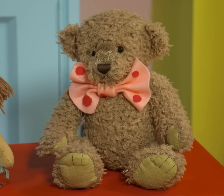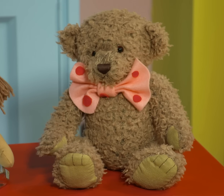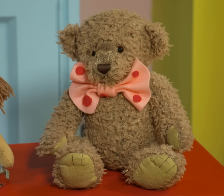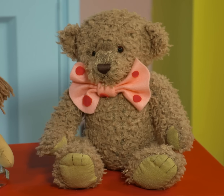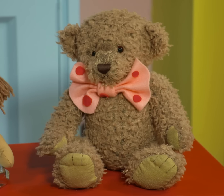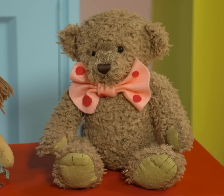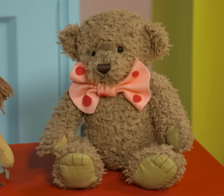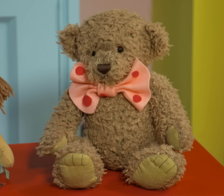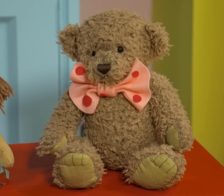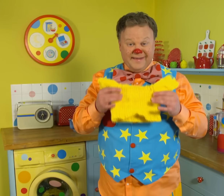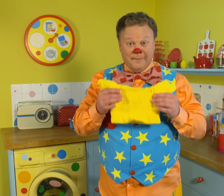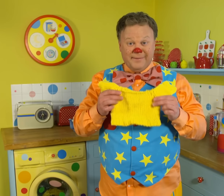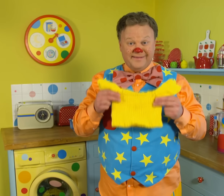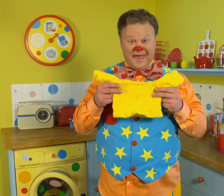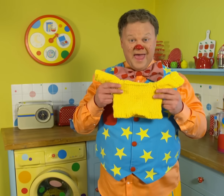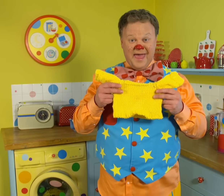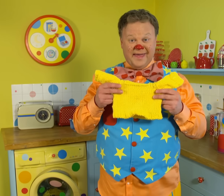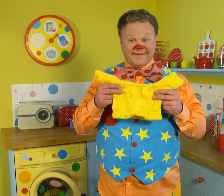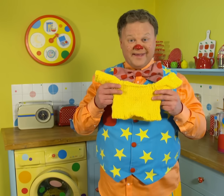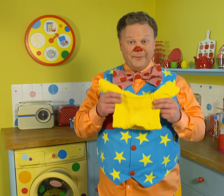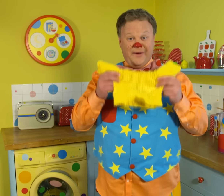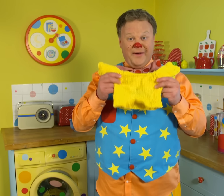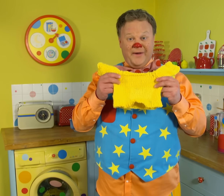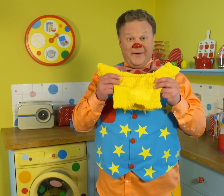aha! Tumble Ted! Woohoo!